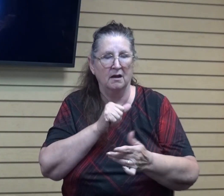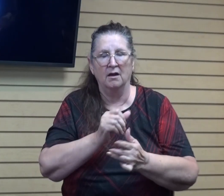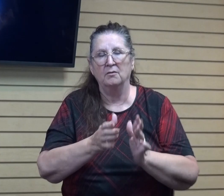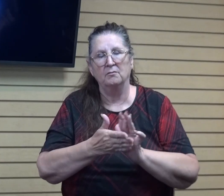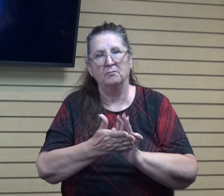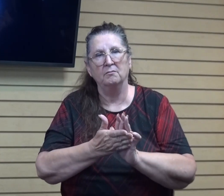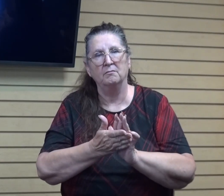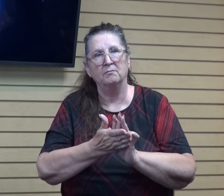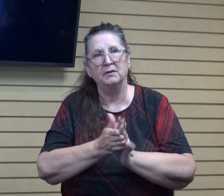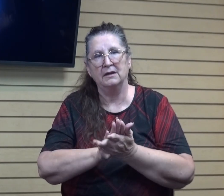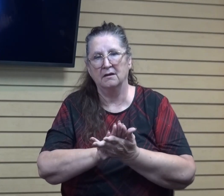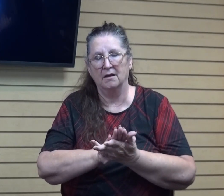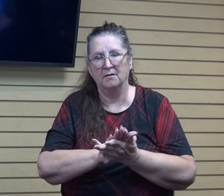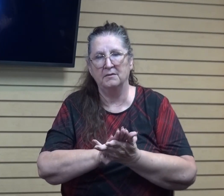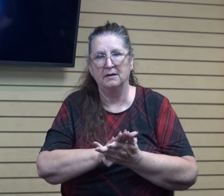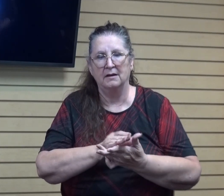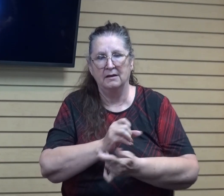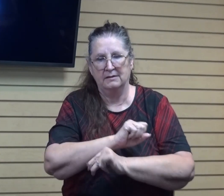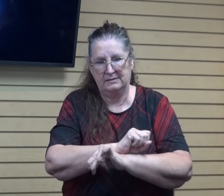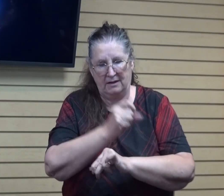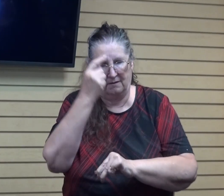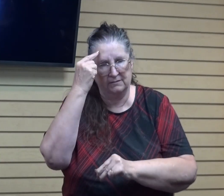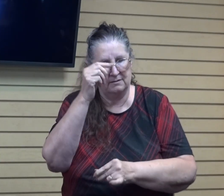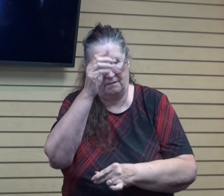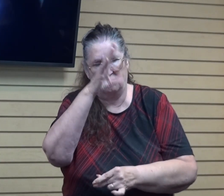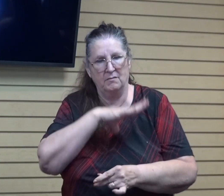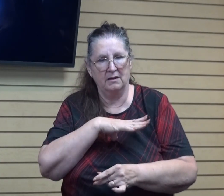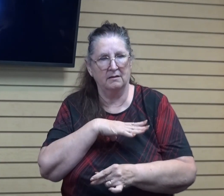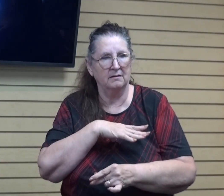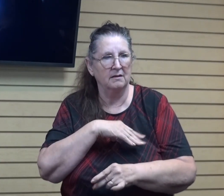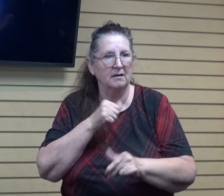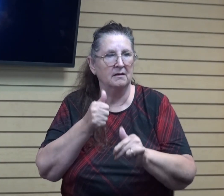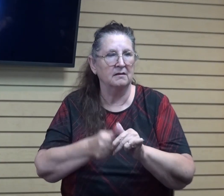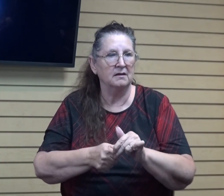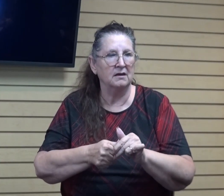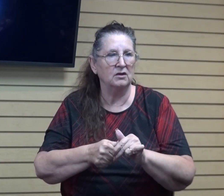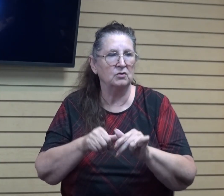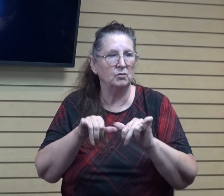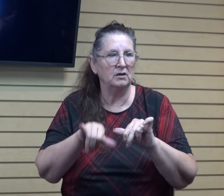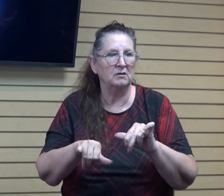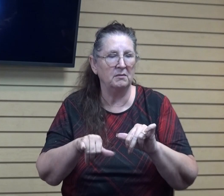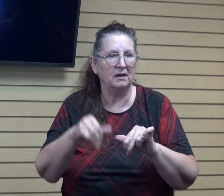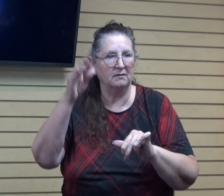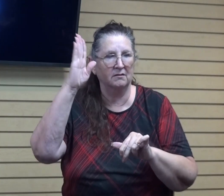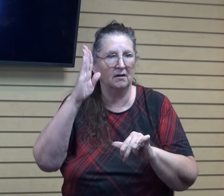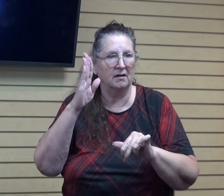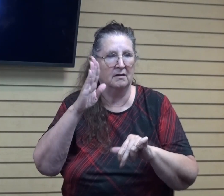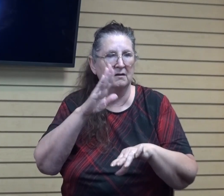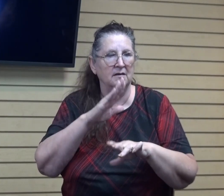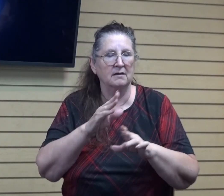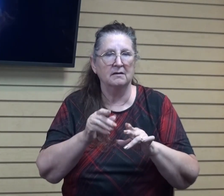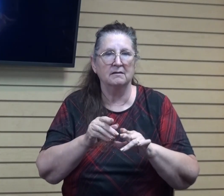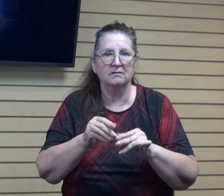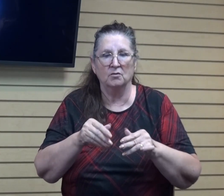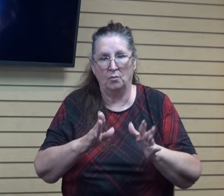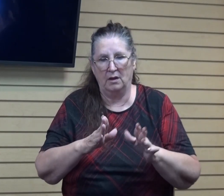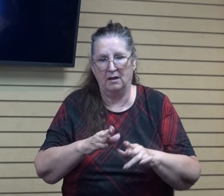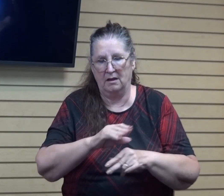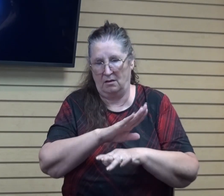men. Brethren, let each one remain with God in the state in which he was called." So what's going on